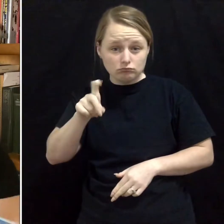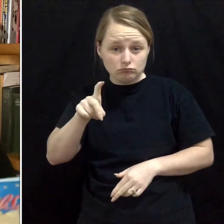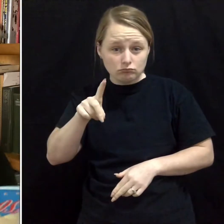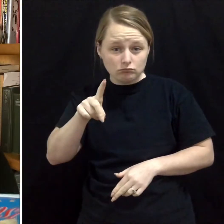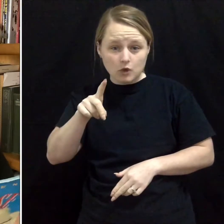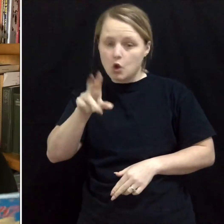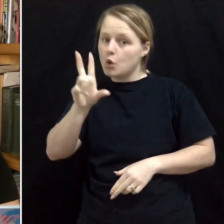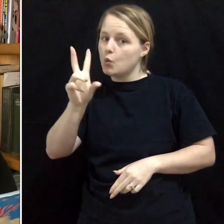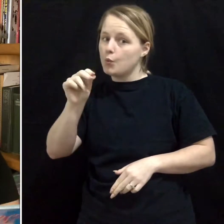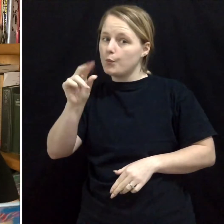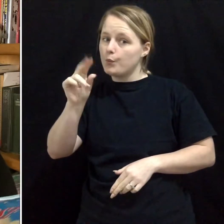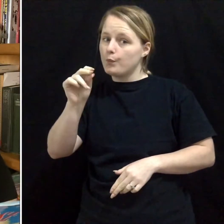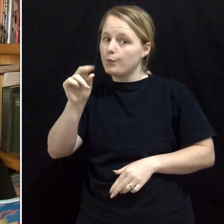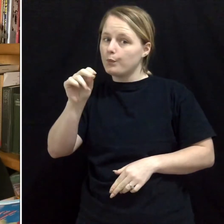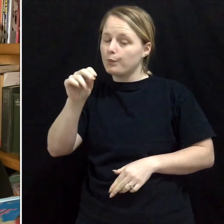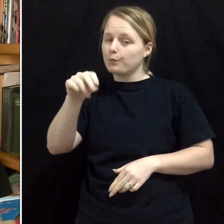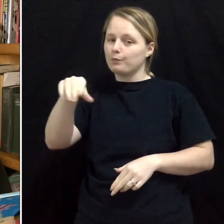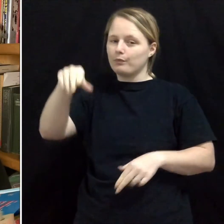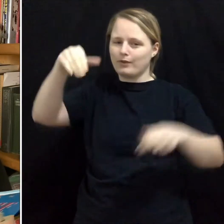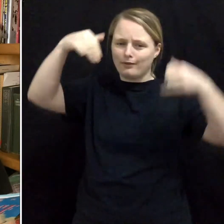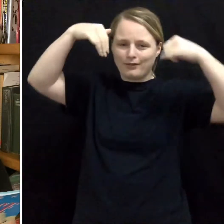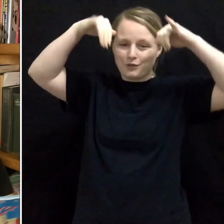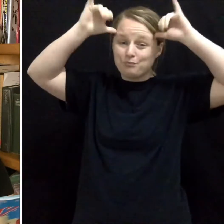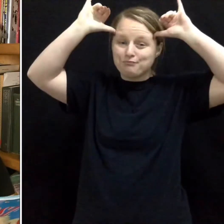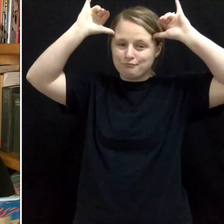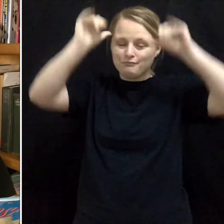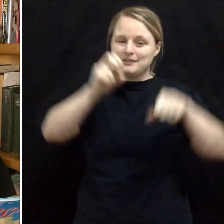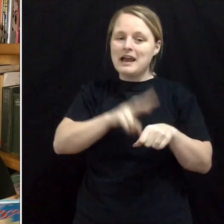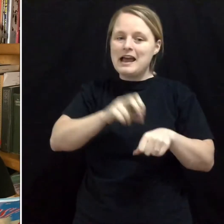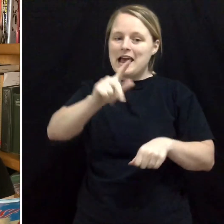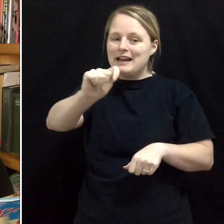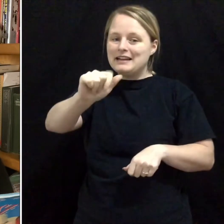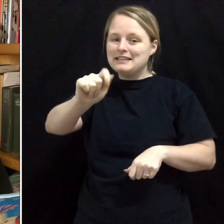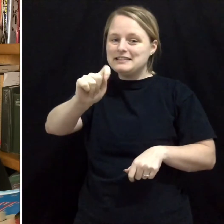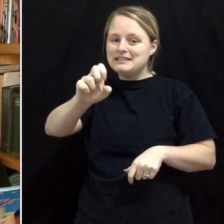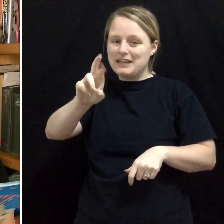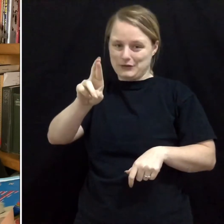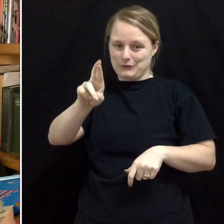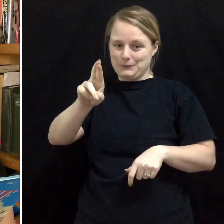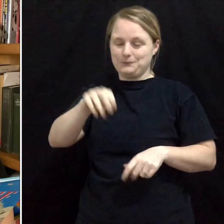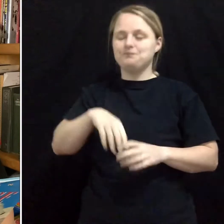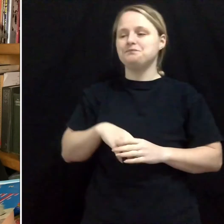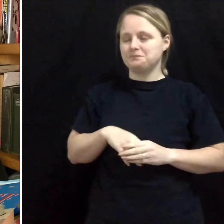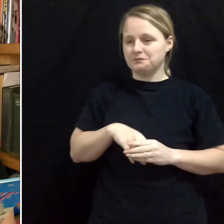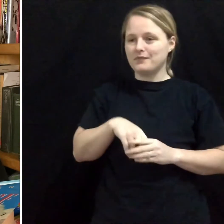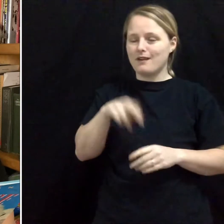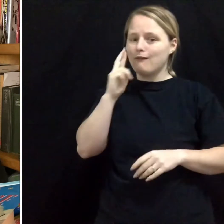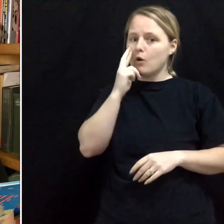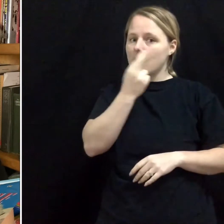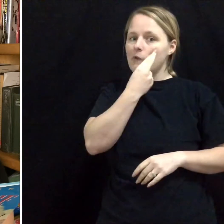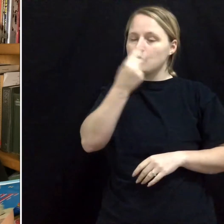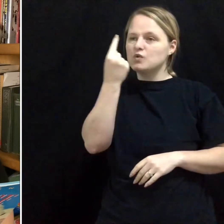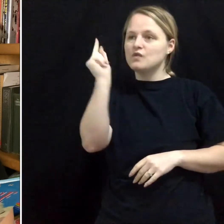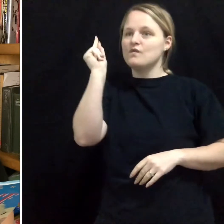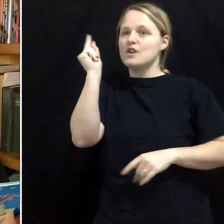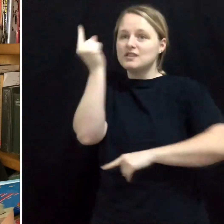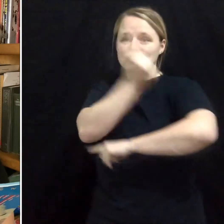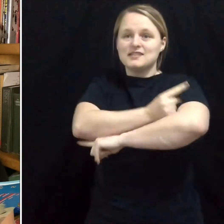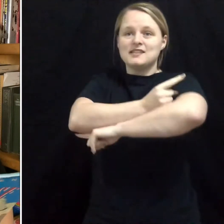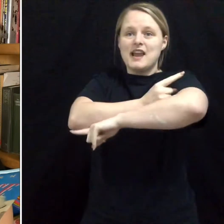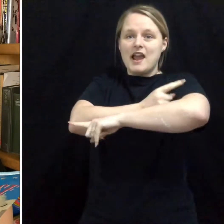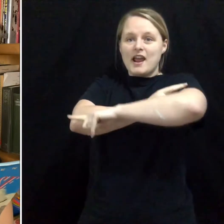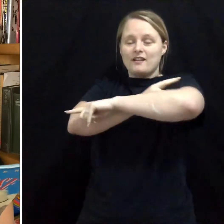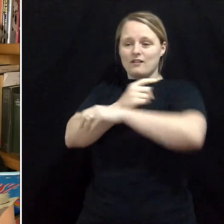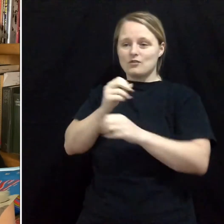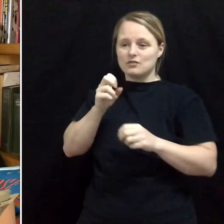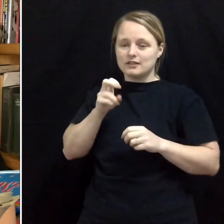On Rose's first trip to Abilene, while right outside of the Caldwell, that irascible, full of outrage